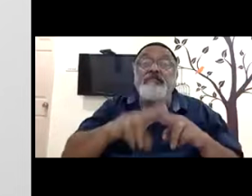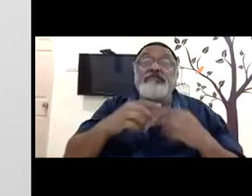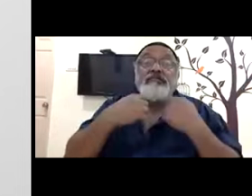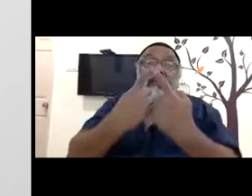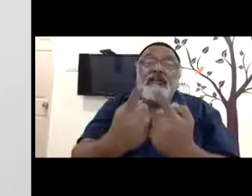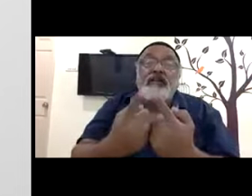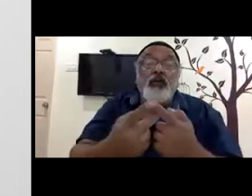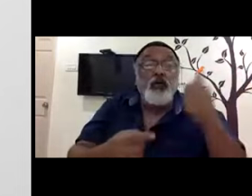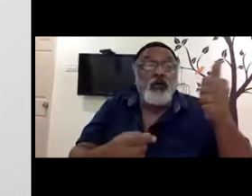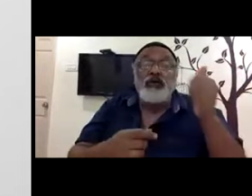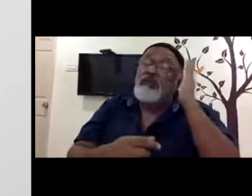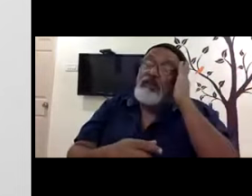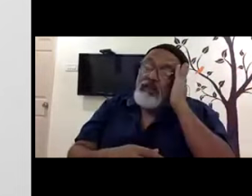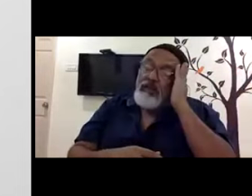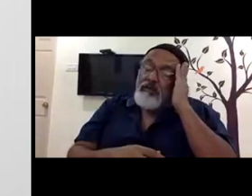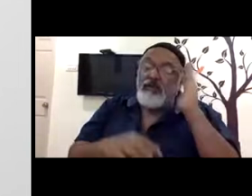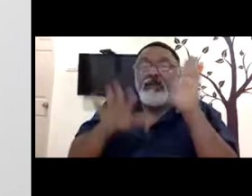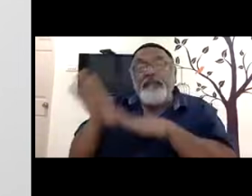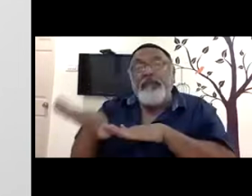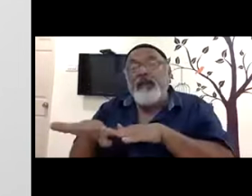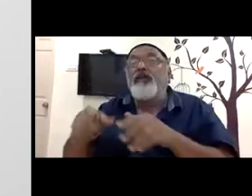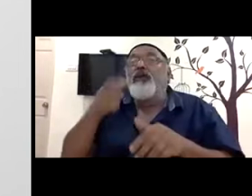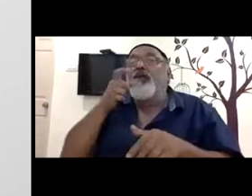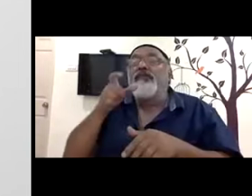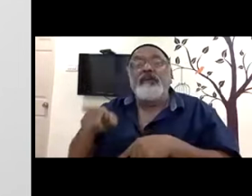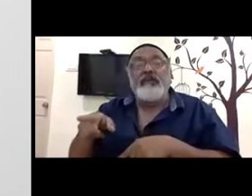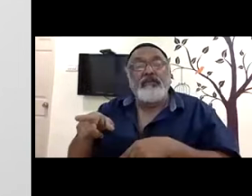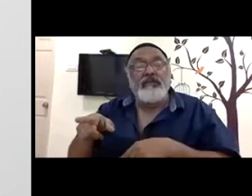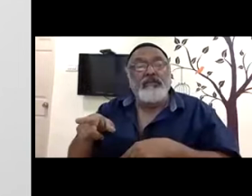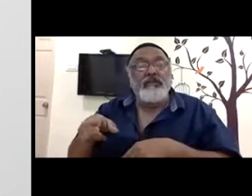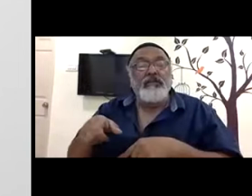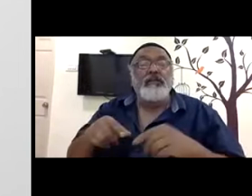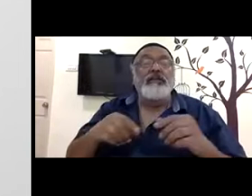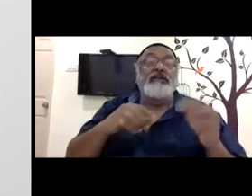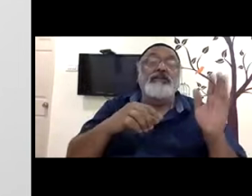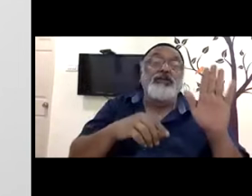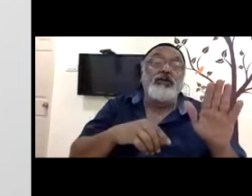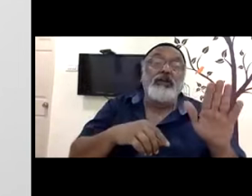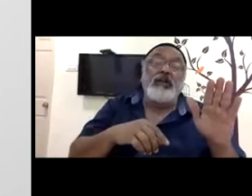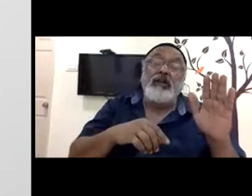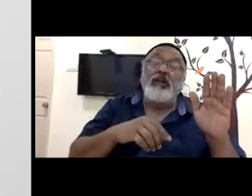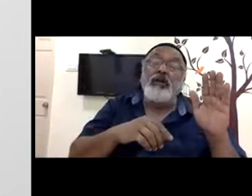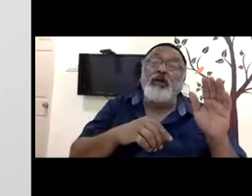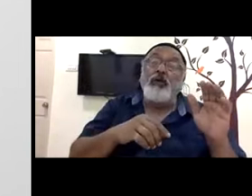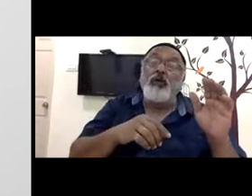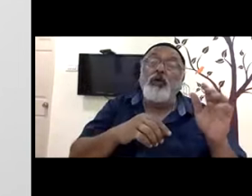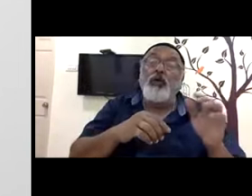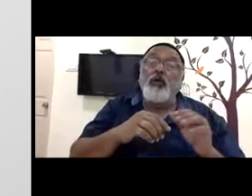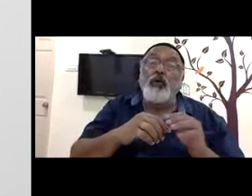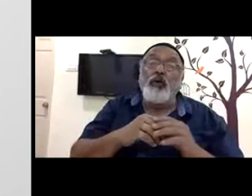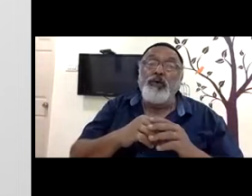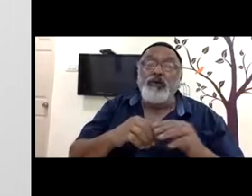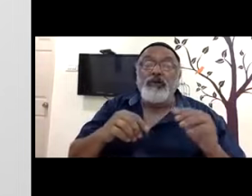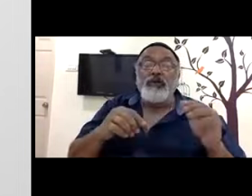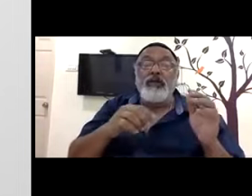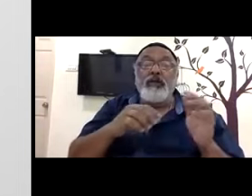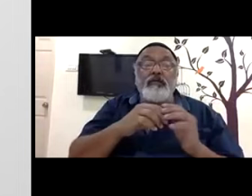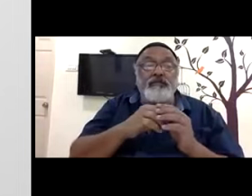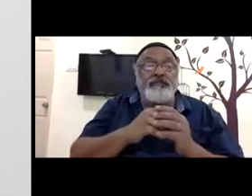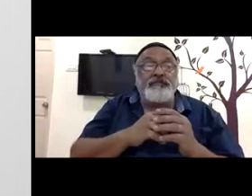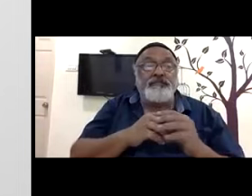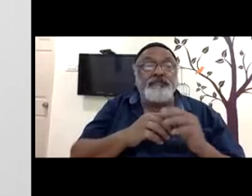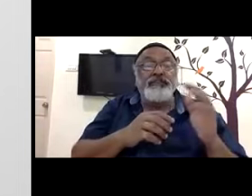one consumes, then quality of sleep is my dependent variable, while the amount of coffee consumed is my independent variable,